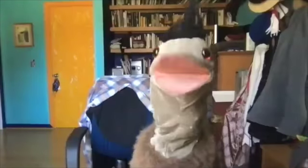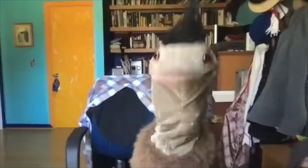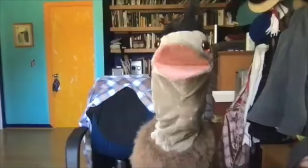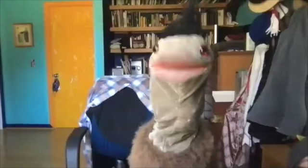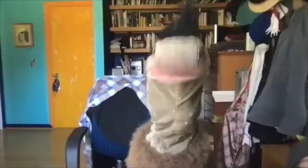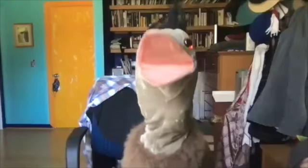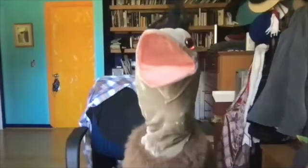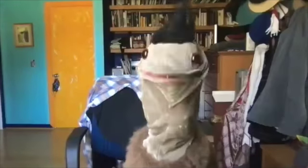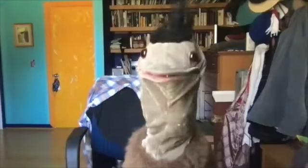Good day.